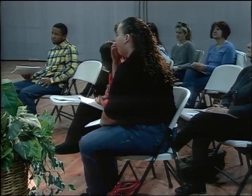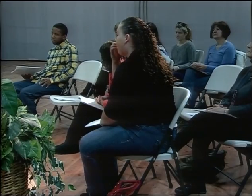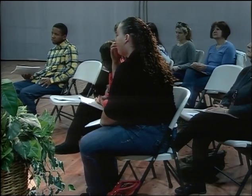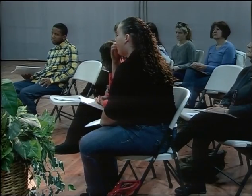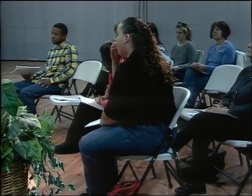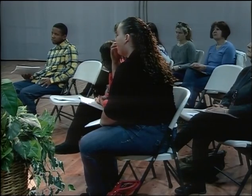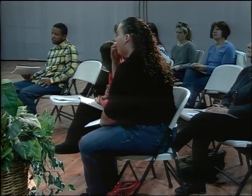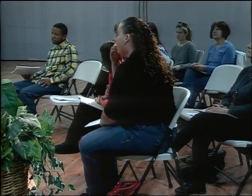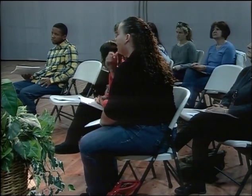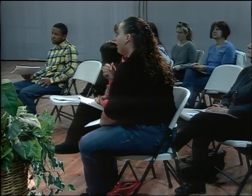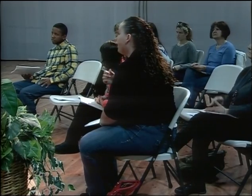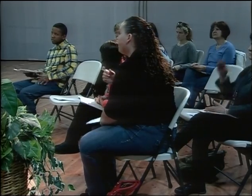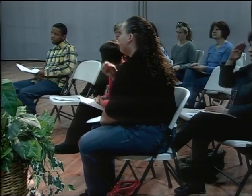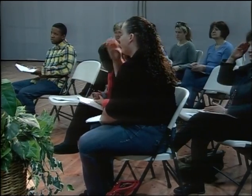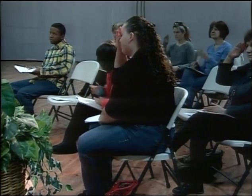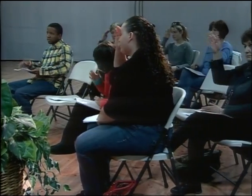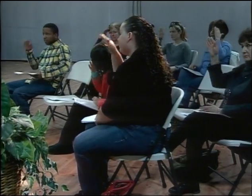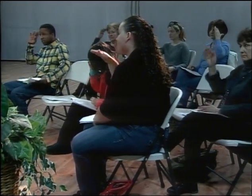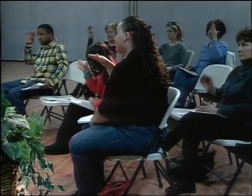few of them. Hi.